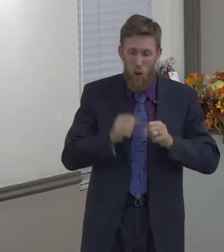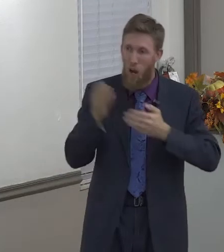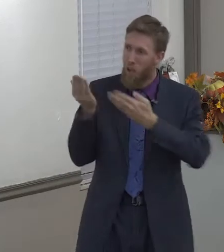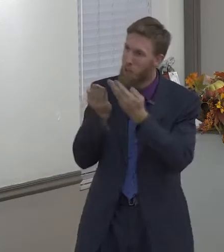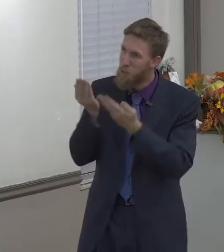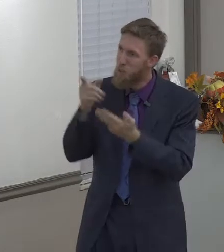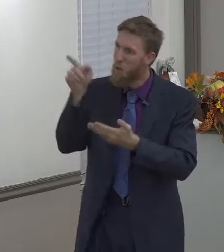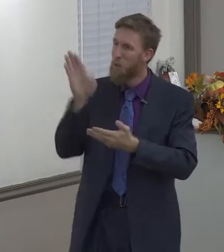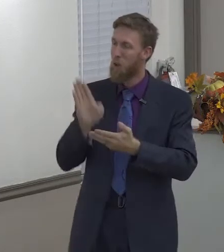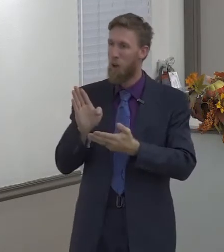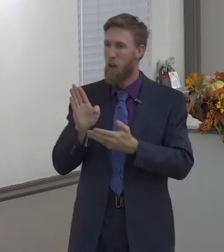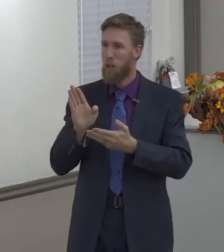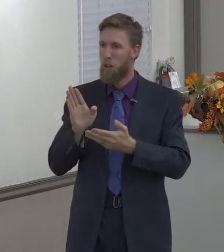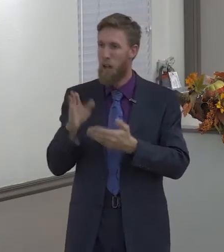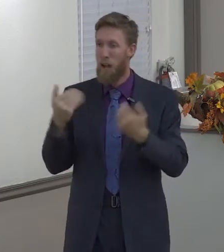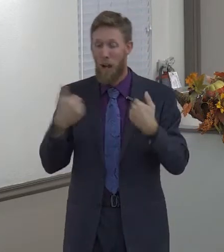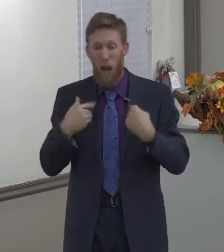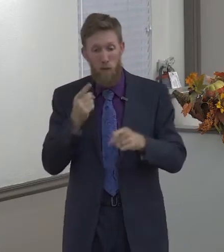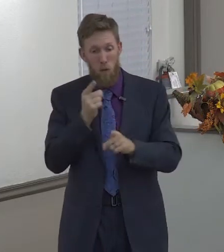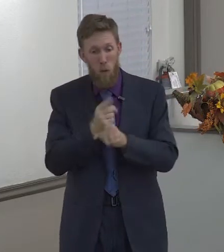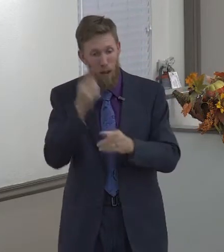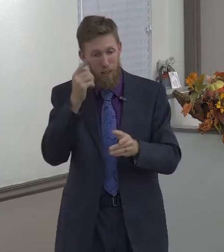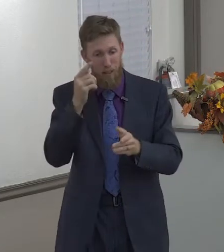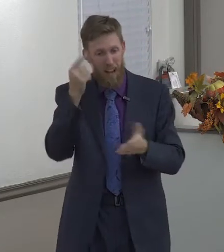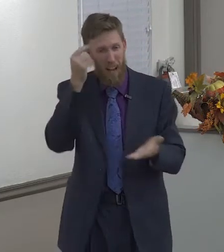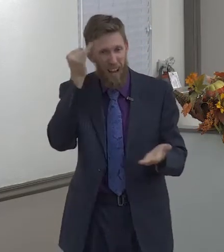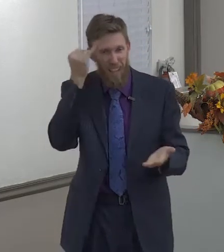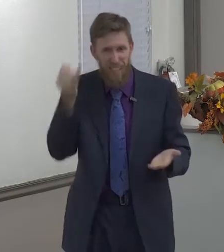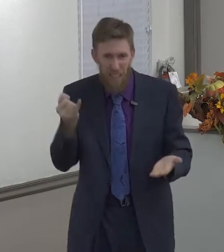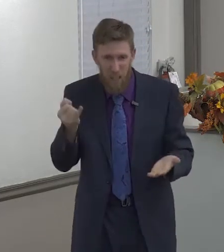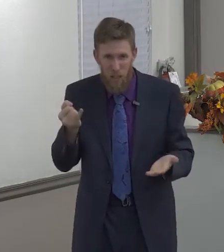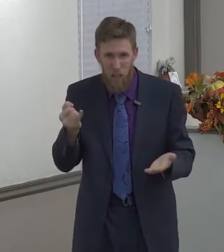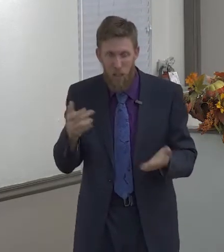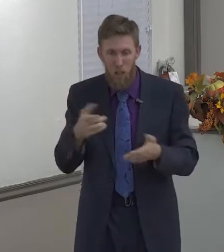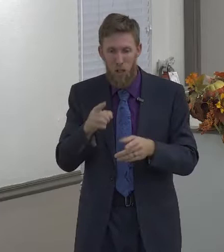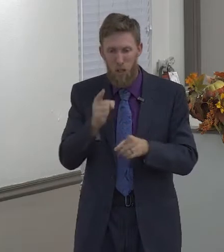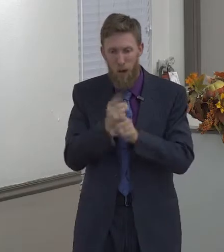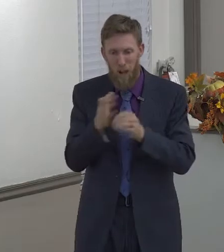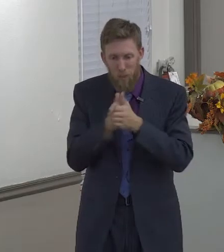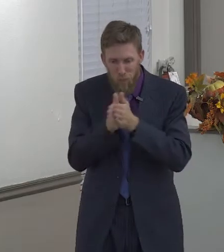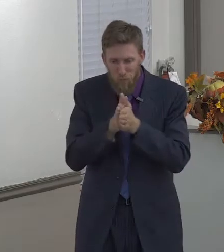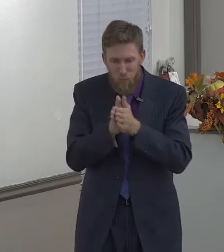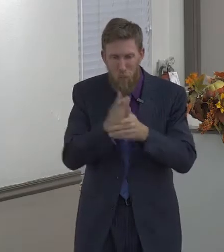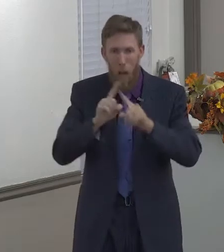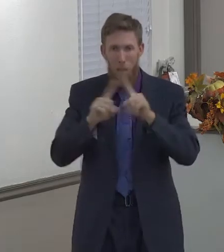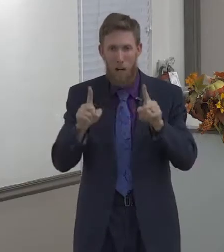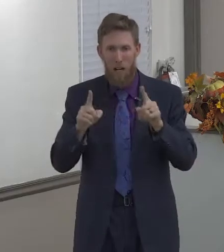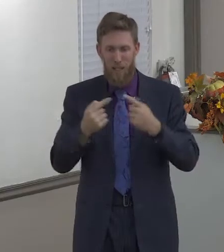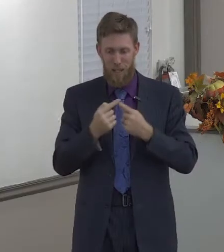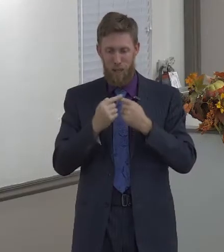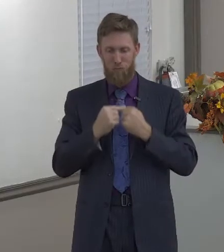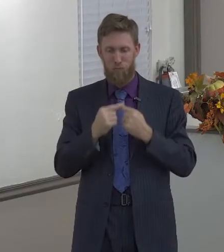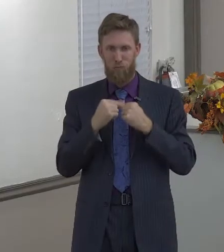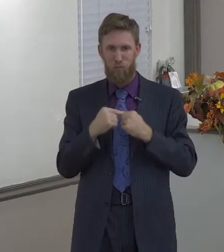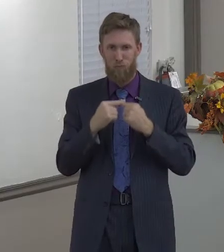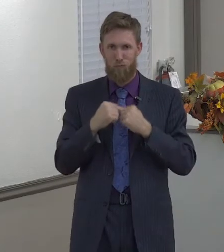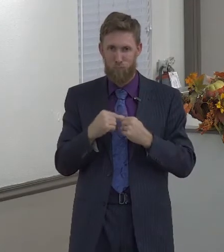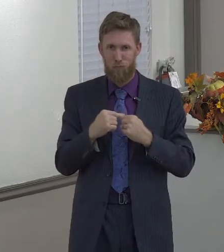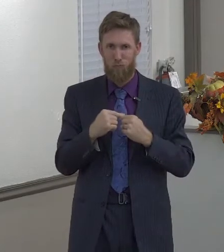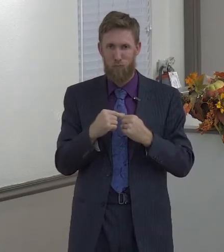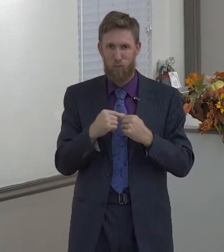in their own self, in their own strength, in their own power, and they convince themselves, I mean, it's just